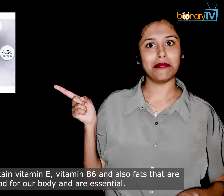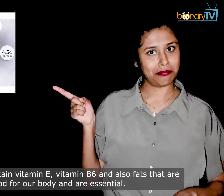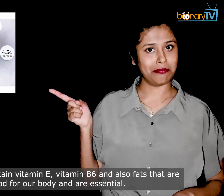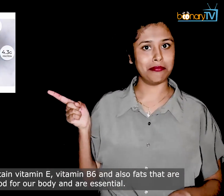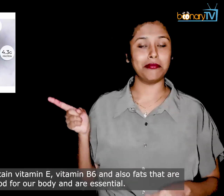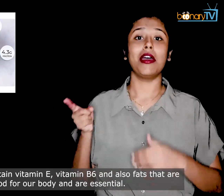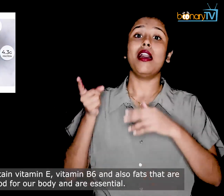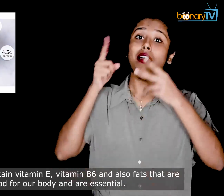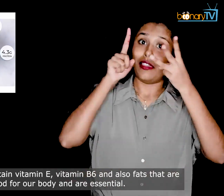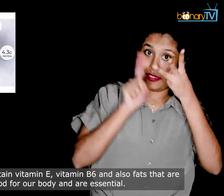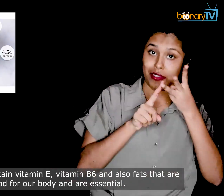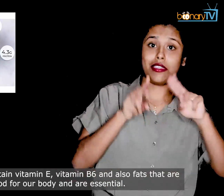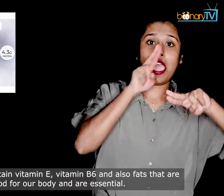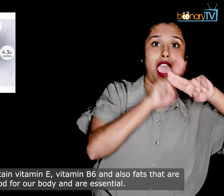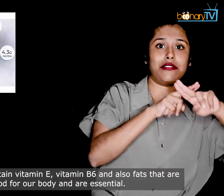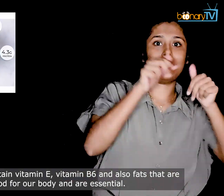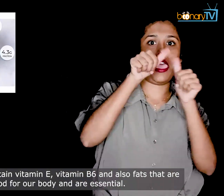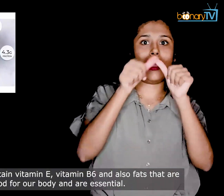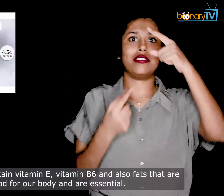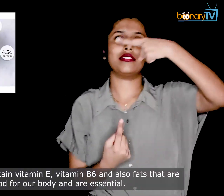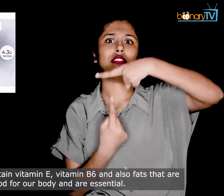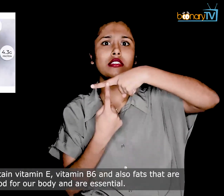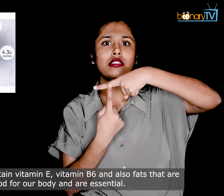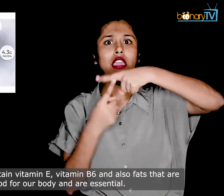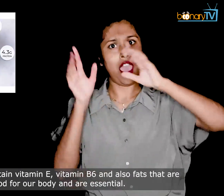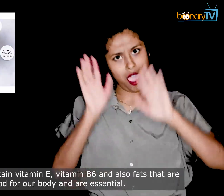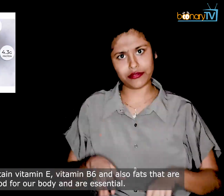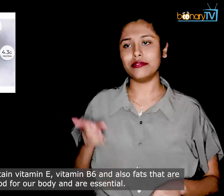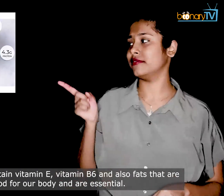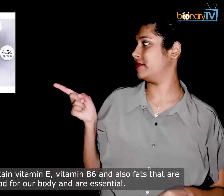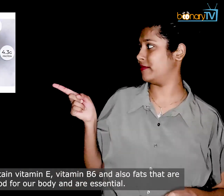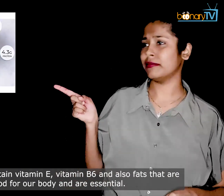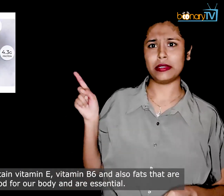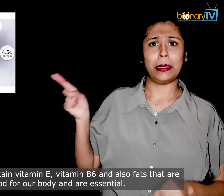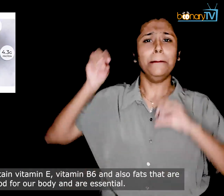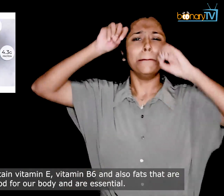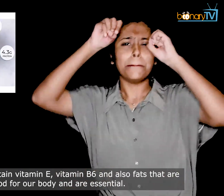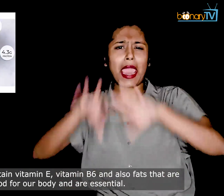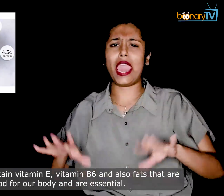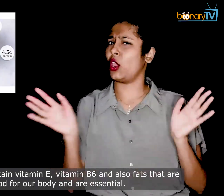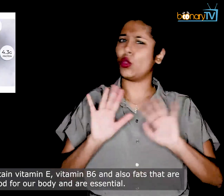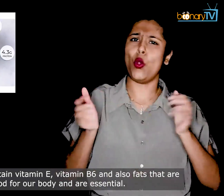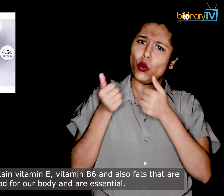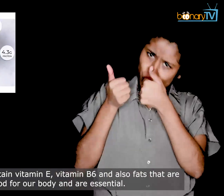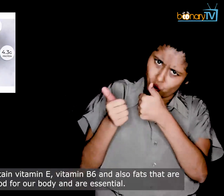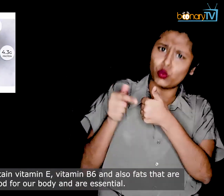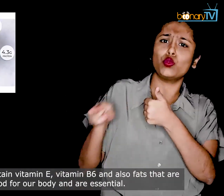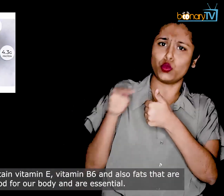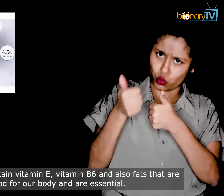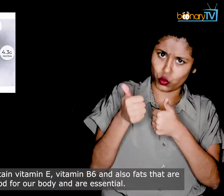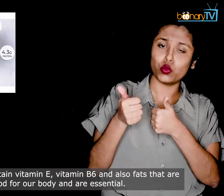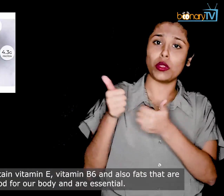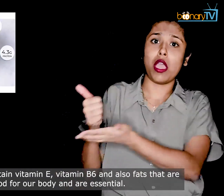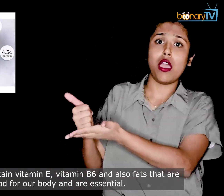and also fats that are good for our body and are essential